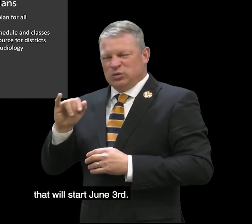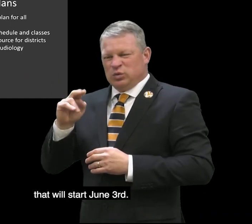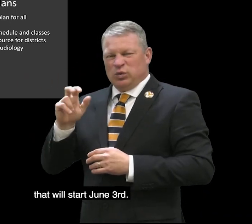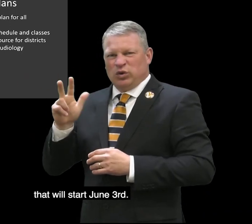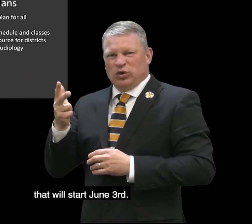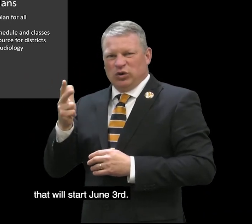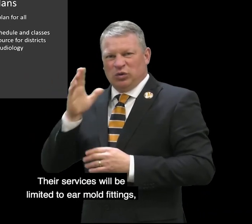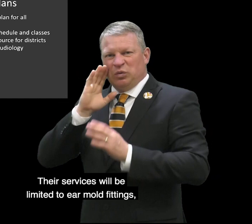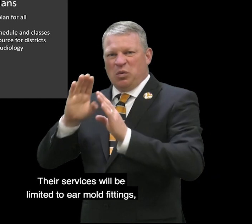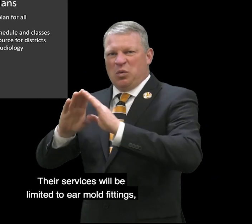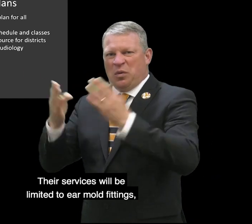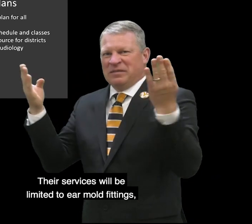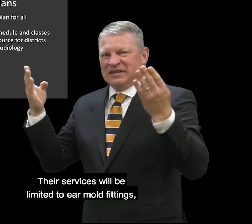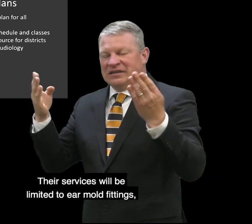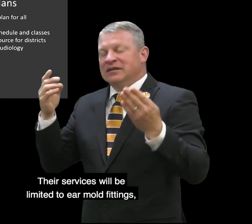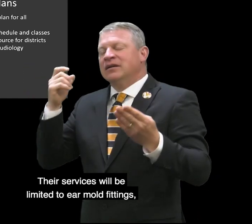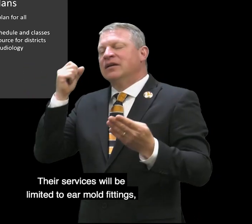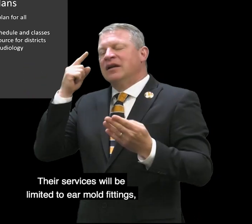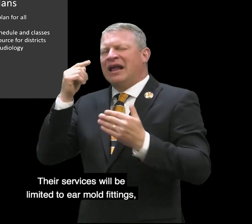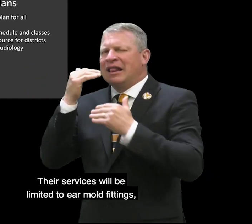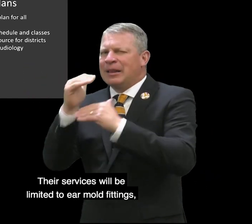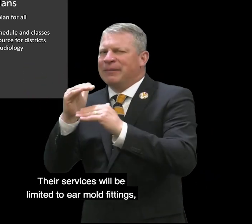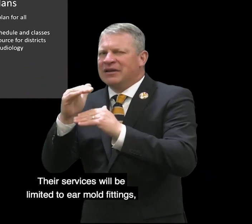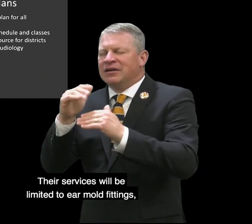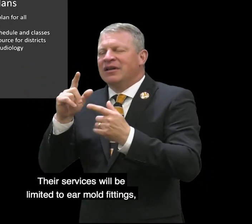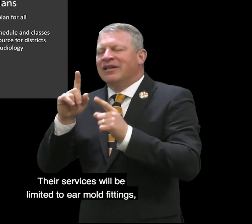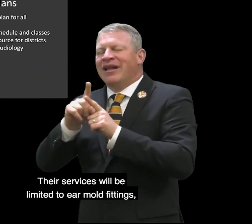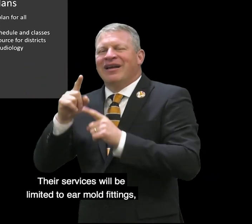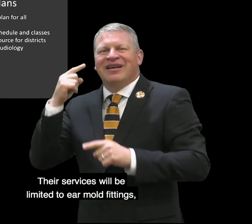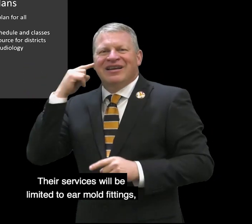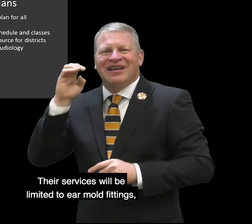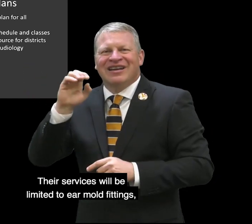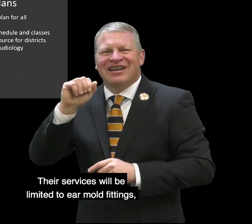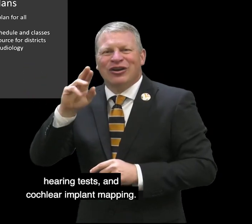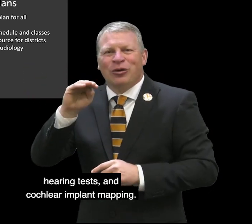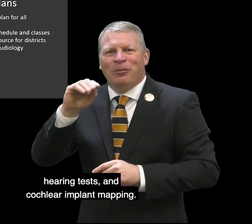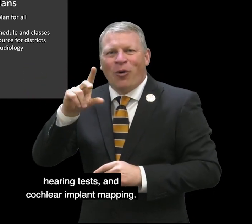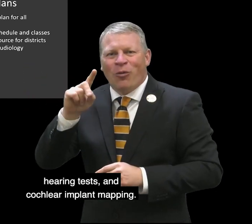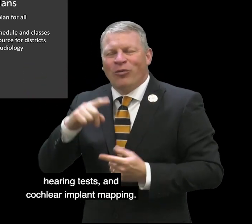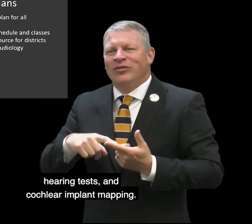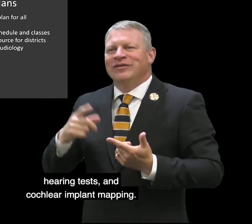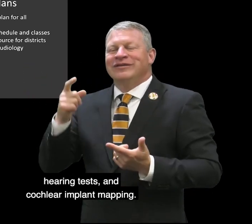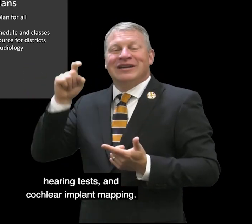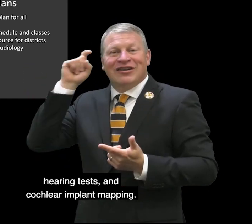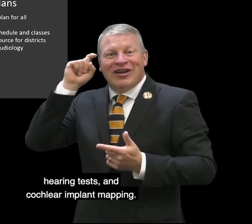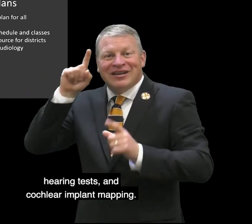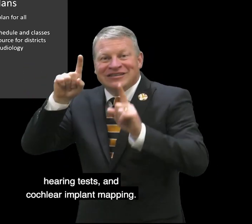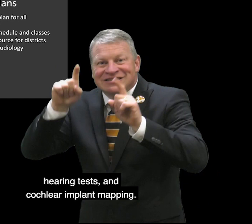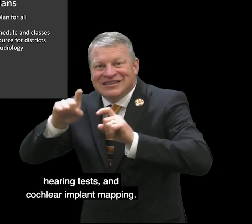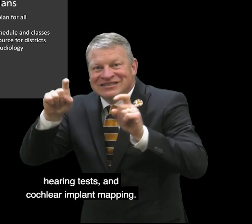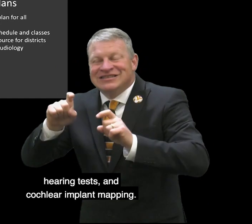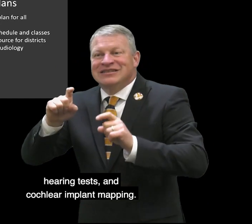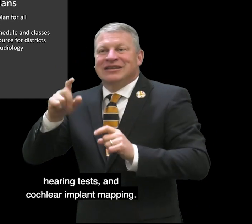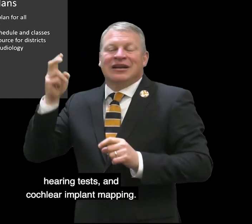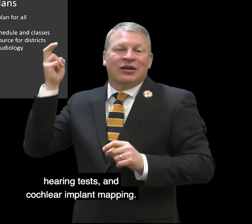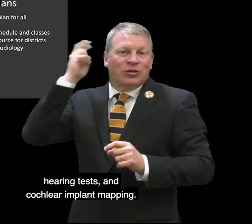soft opening for our audiology department that will start June 3rd. Their services will be limited to ear mold